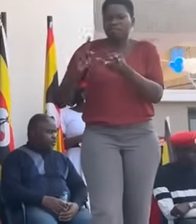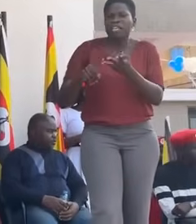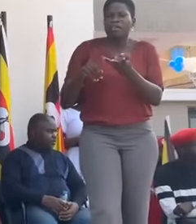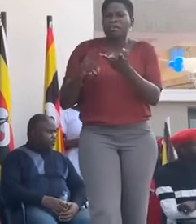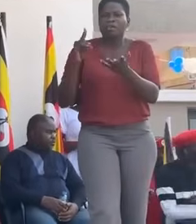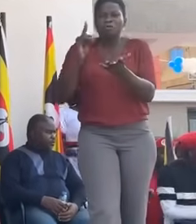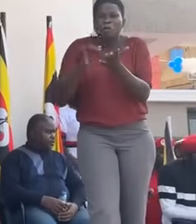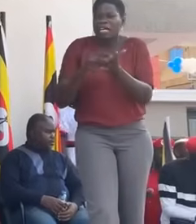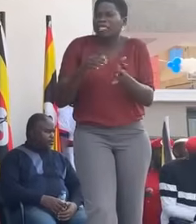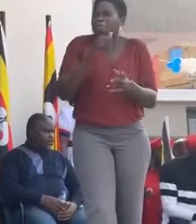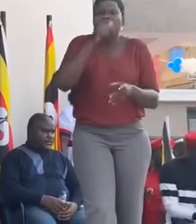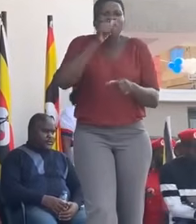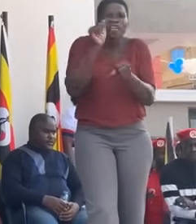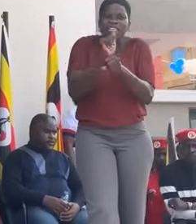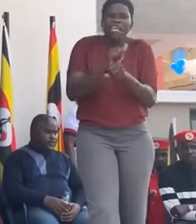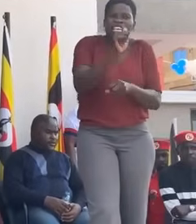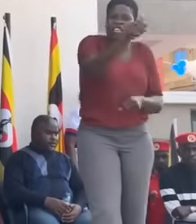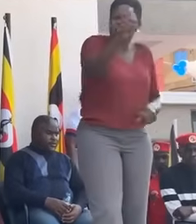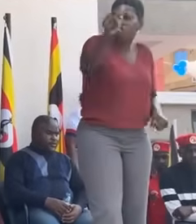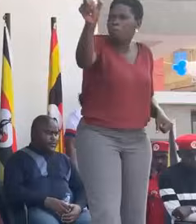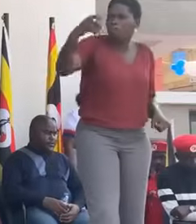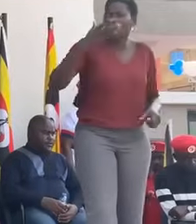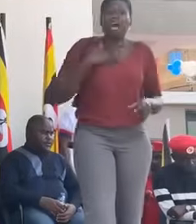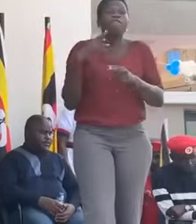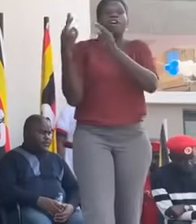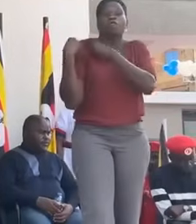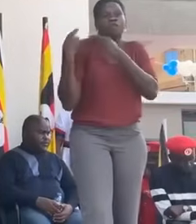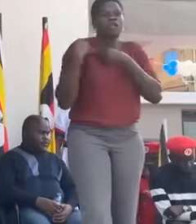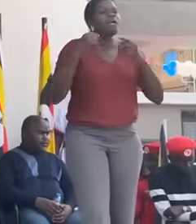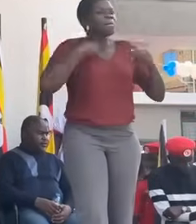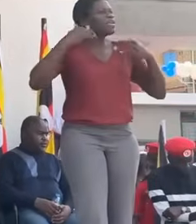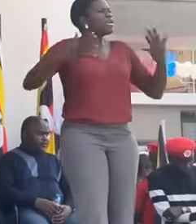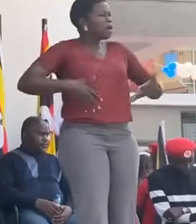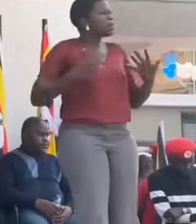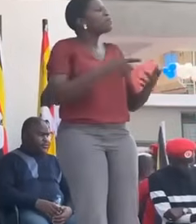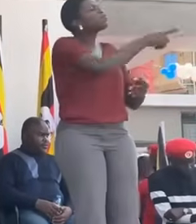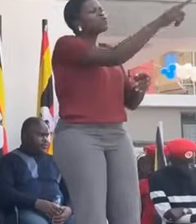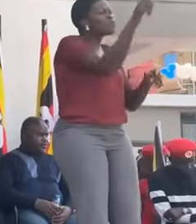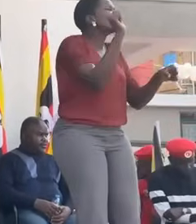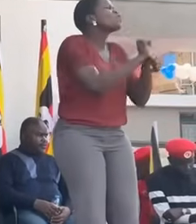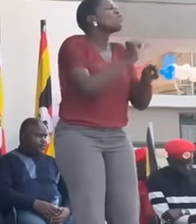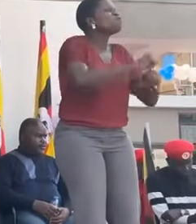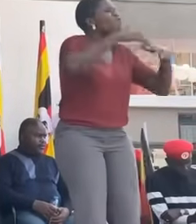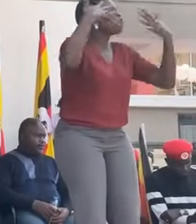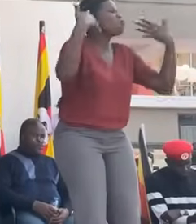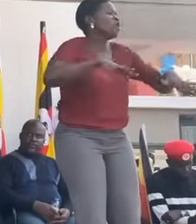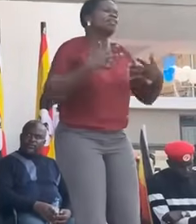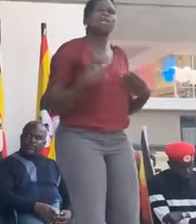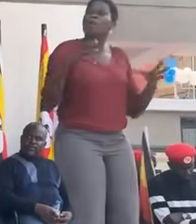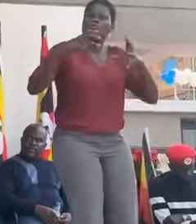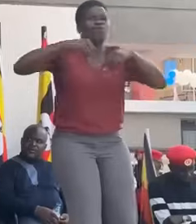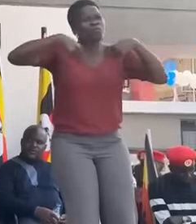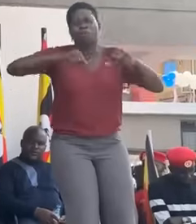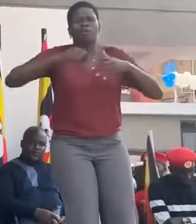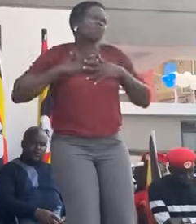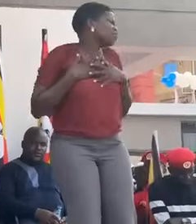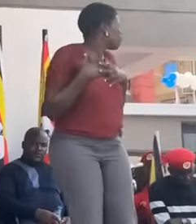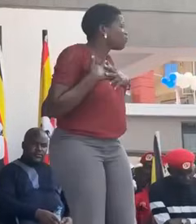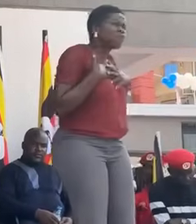abikolere mirimu ejabwe. Everybody has a role to play. I am very happy nti banange mukoze omulimu gwamwe. Abana ababoda simanyi bwenyeza